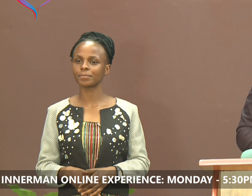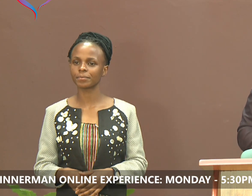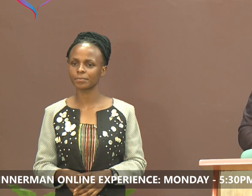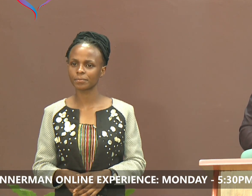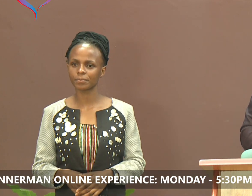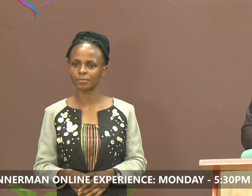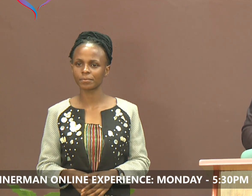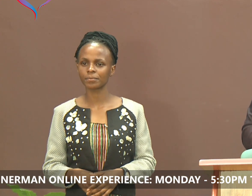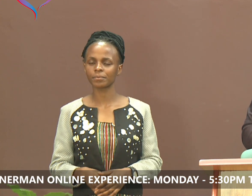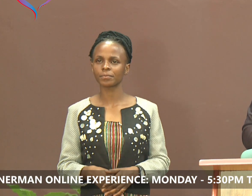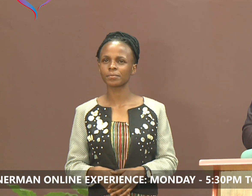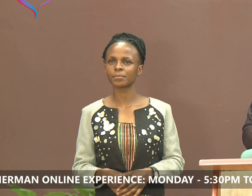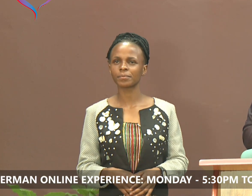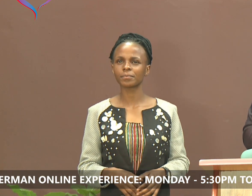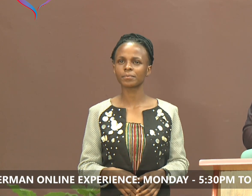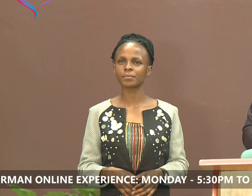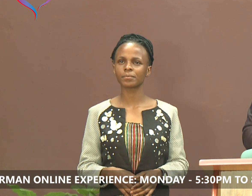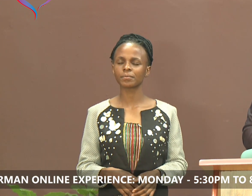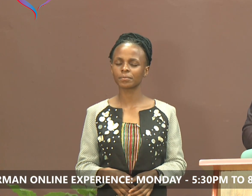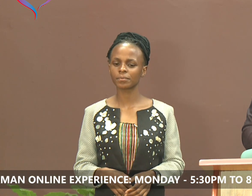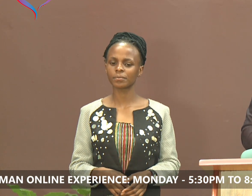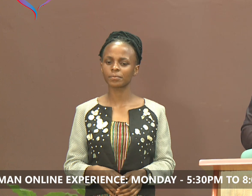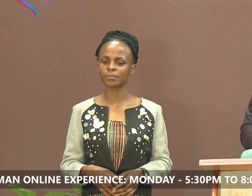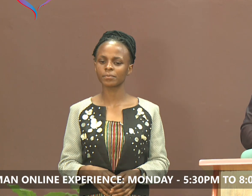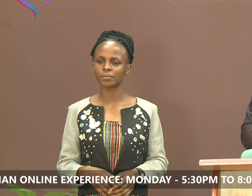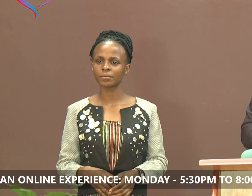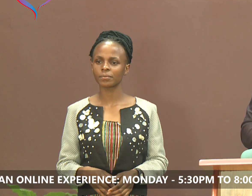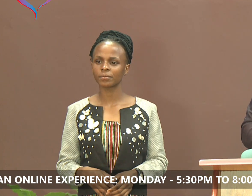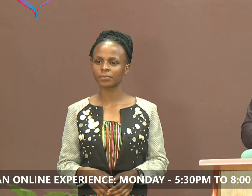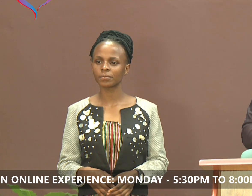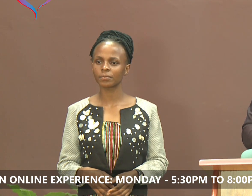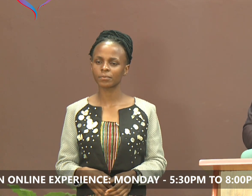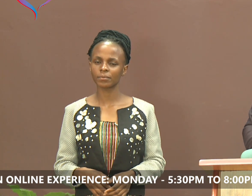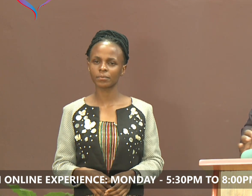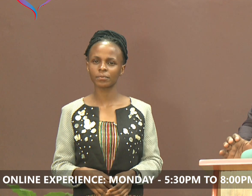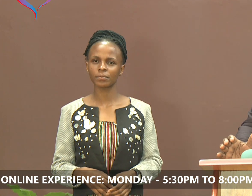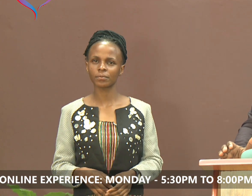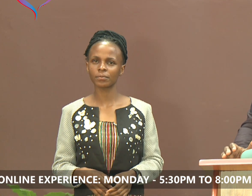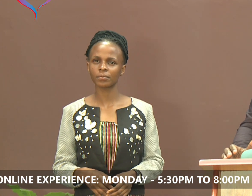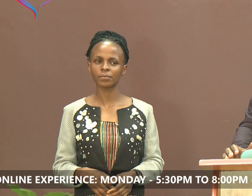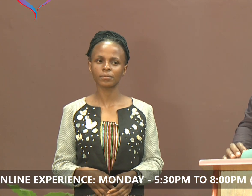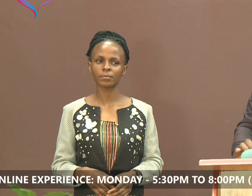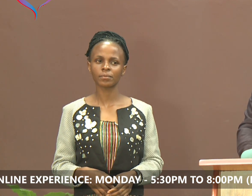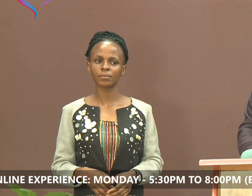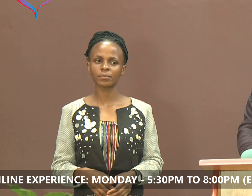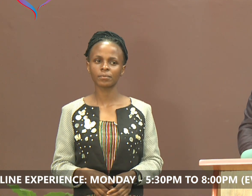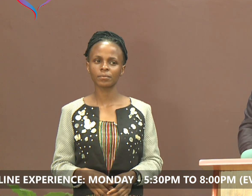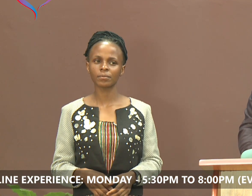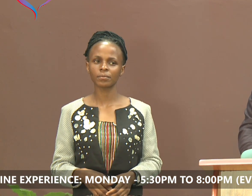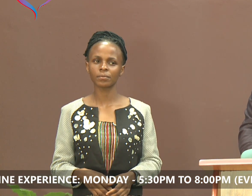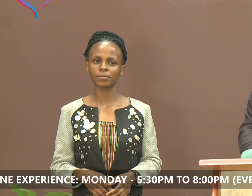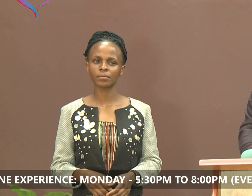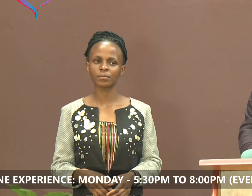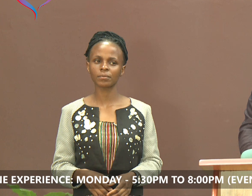in preparing the home such that there is no such things as being very rude, the mother being very rude or the father being very rude, but creating